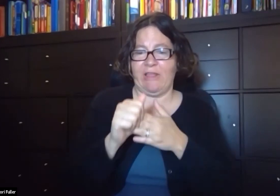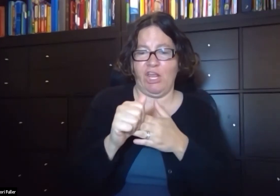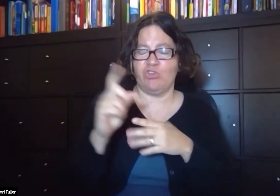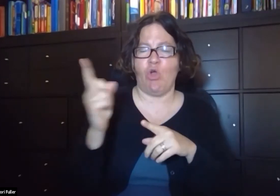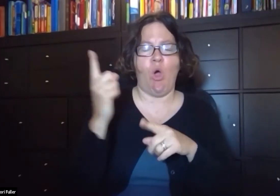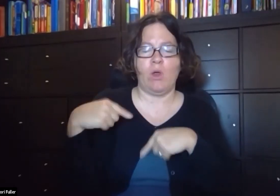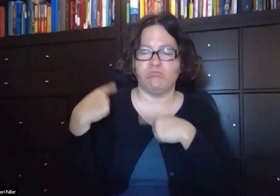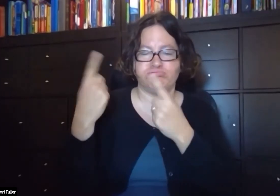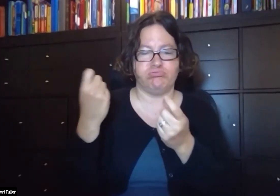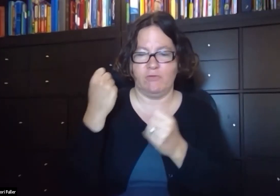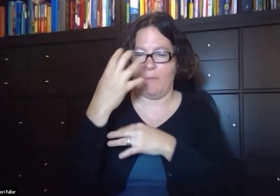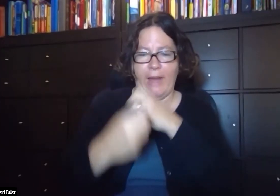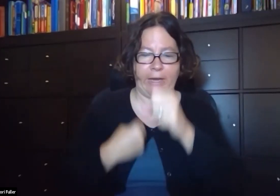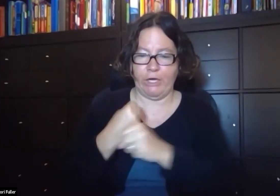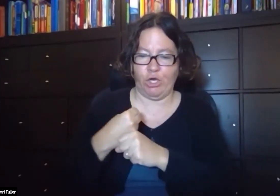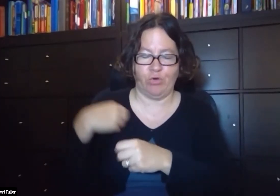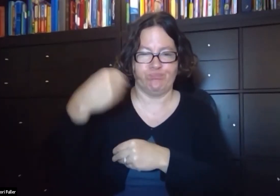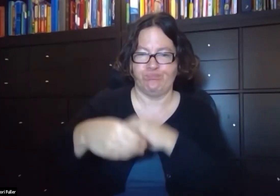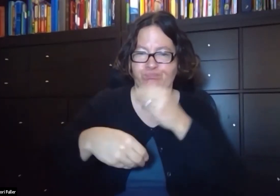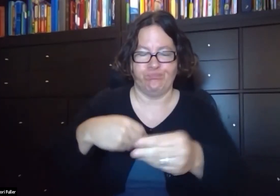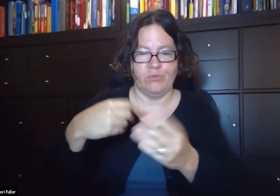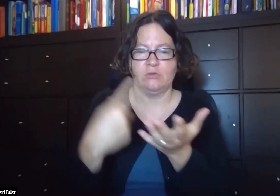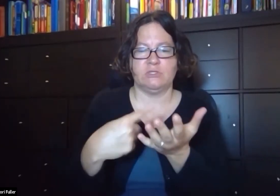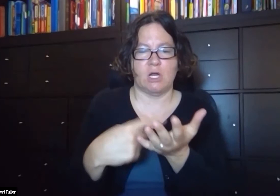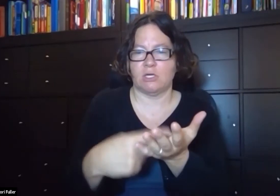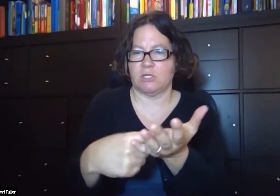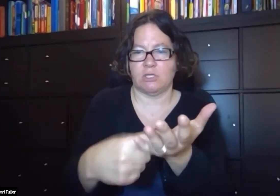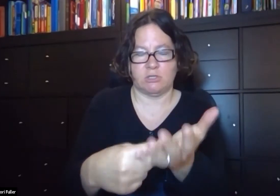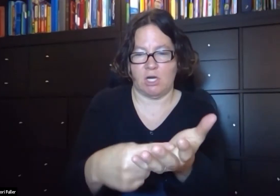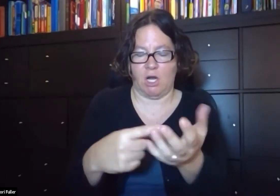a point of discussion and sometimes contention,